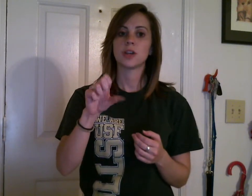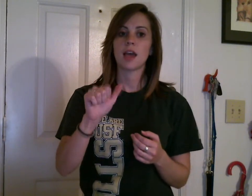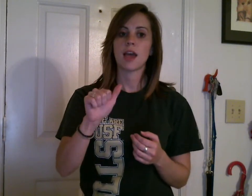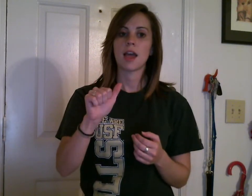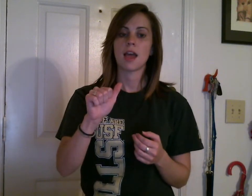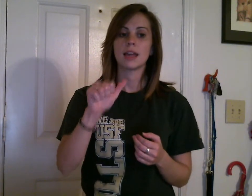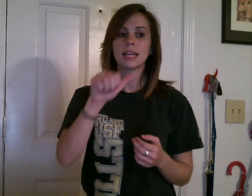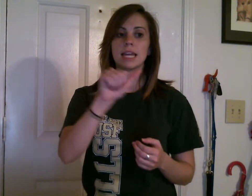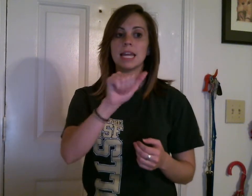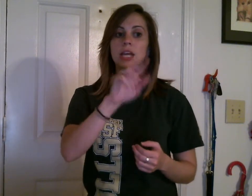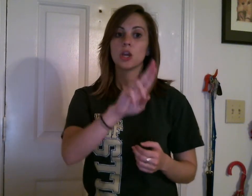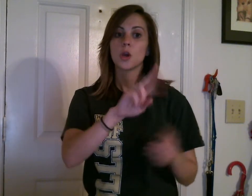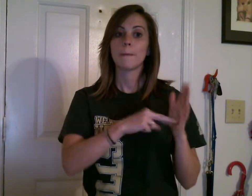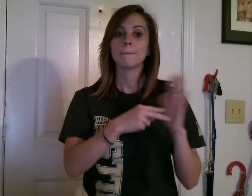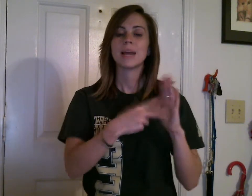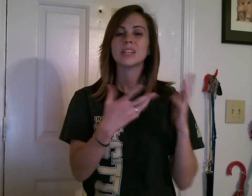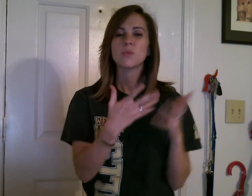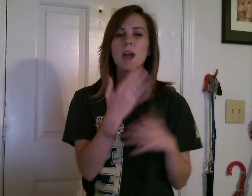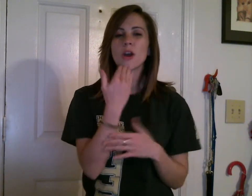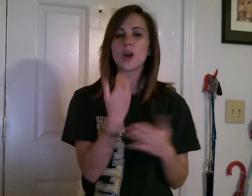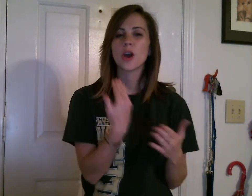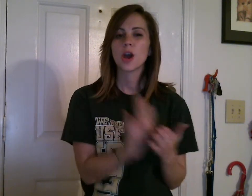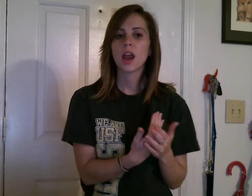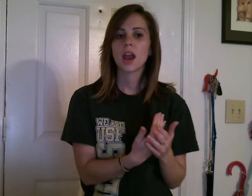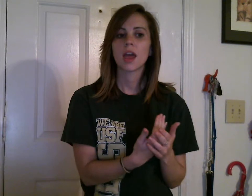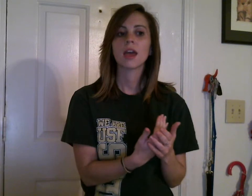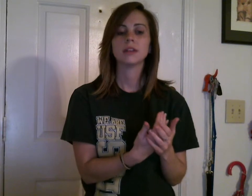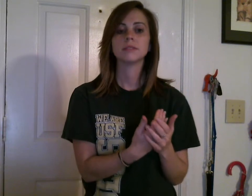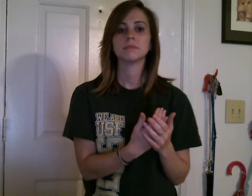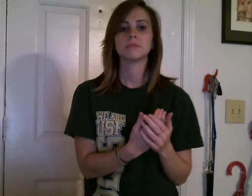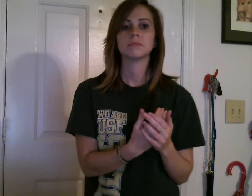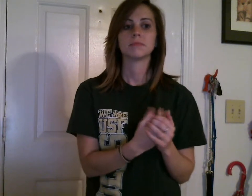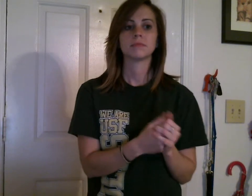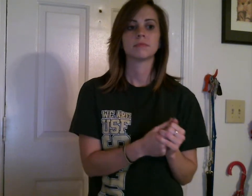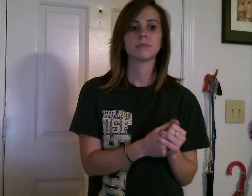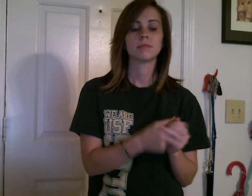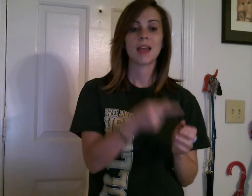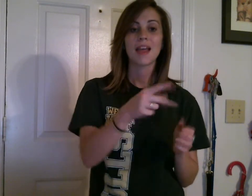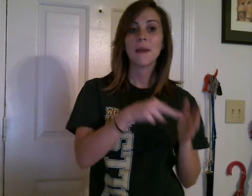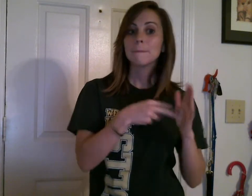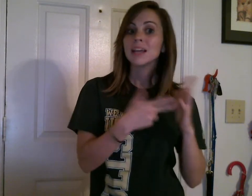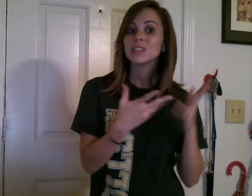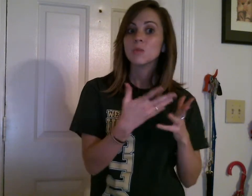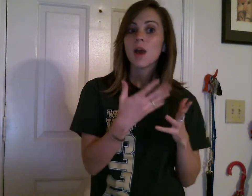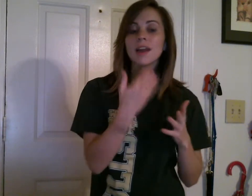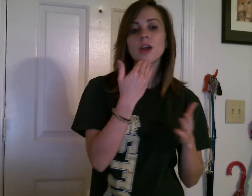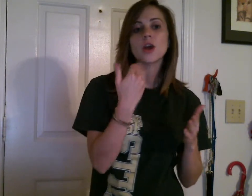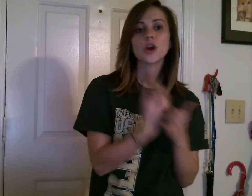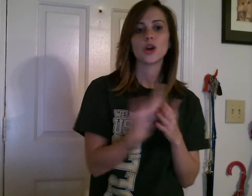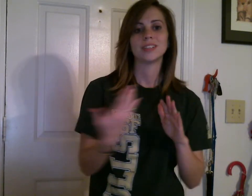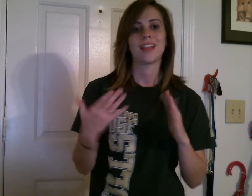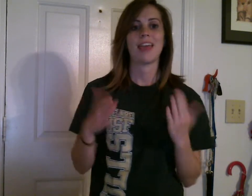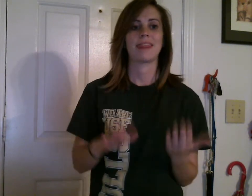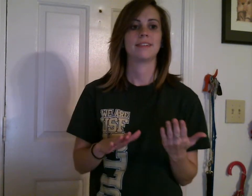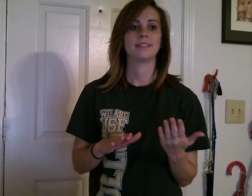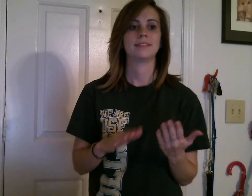means good or normal. So euthanasia literally means condition of good death. Psyche. Psyche was the Greek goddess of the